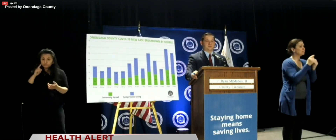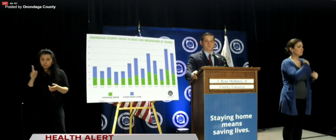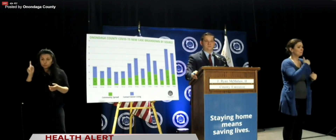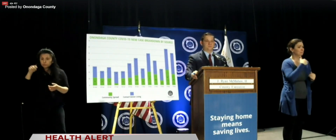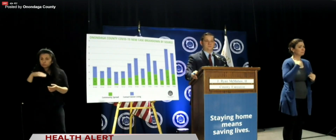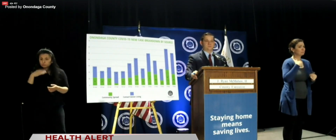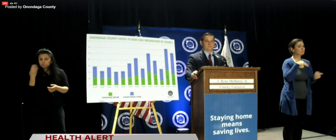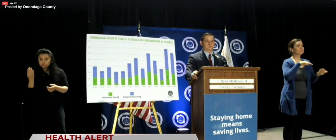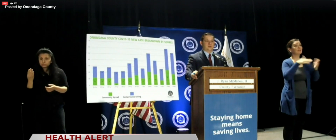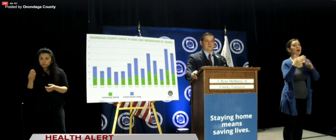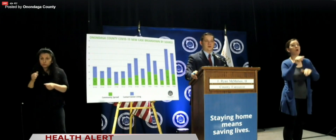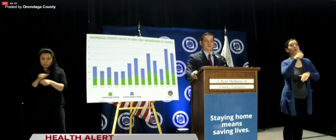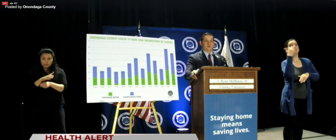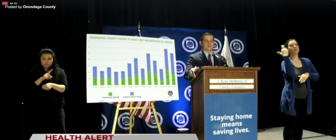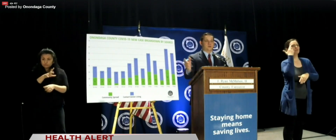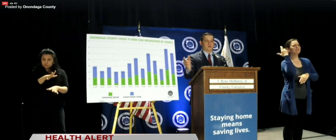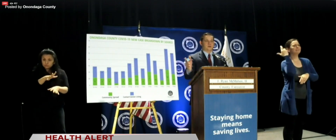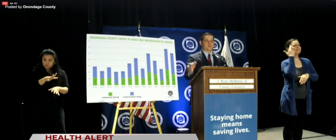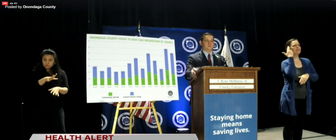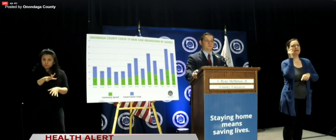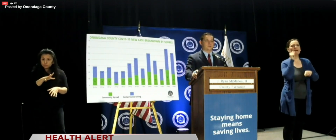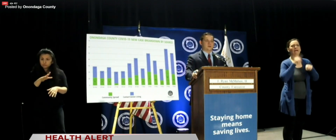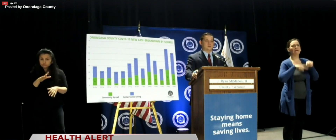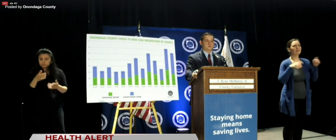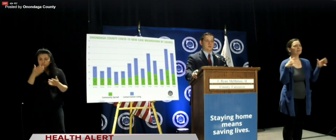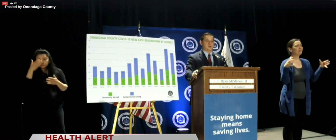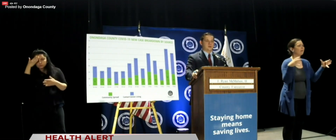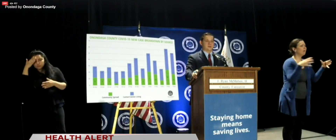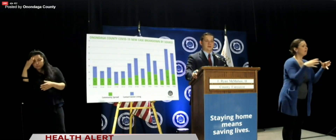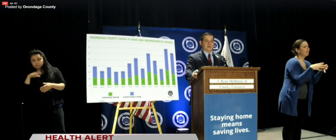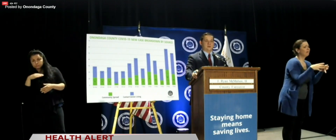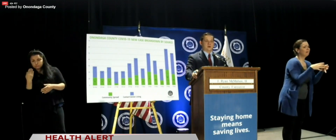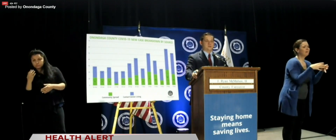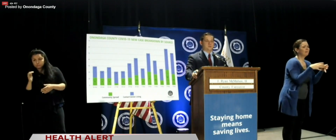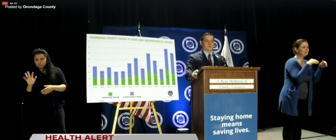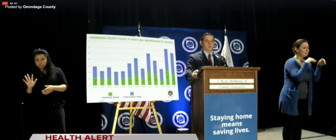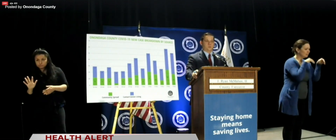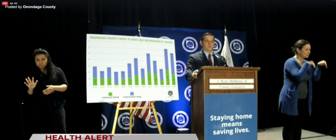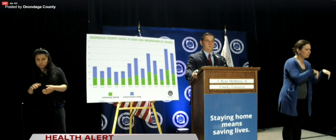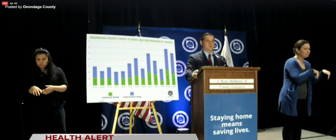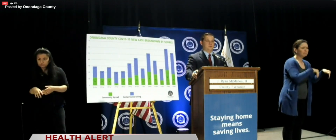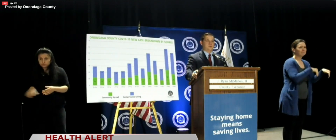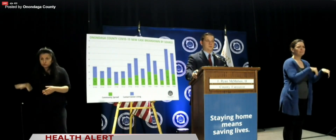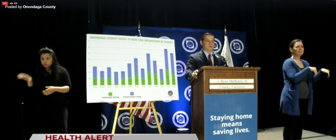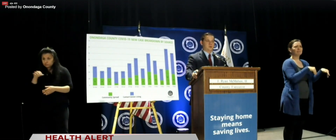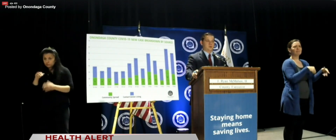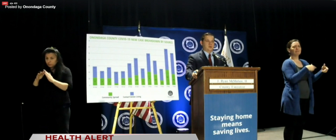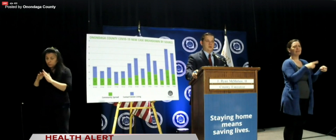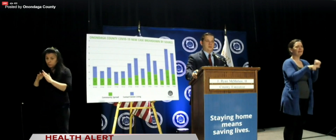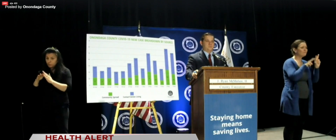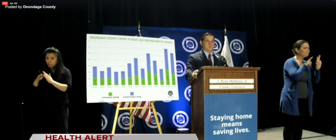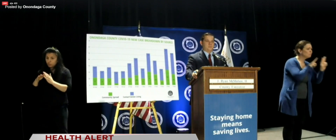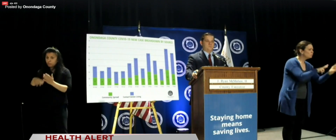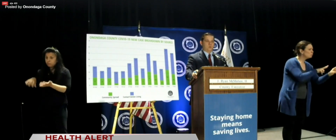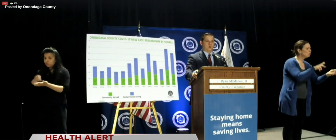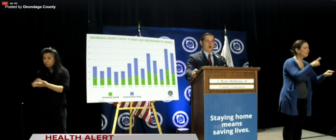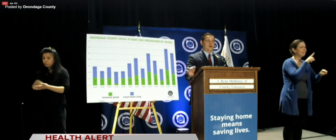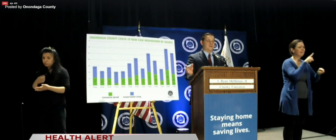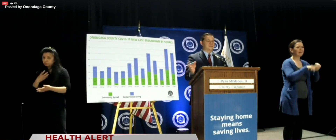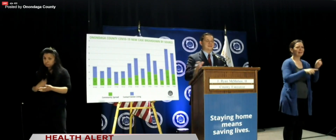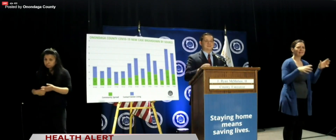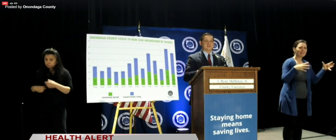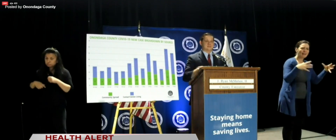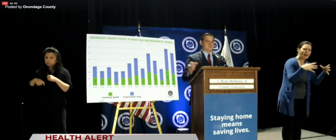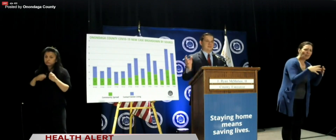this. And it's hard for everybody else. And the economic hardship is horrible. And so we're all